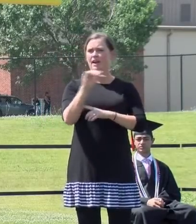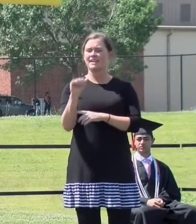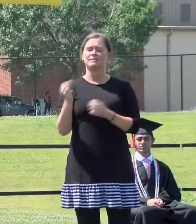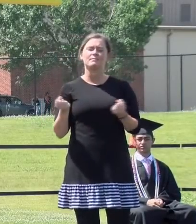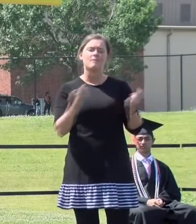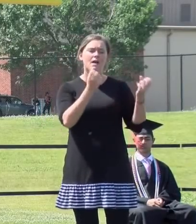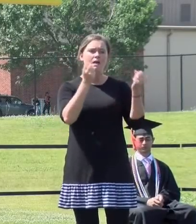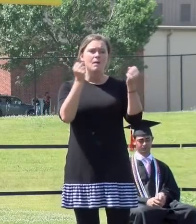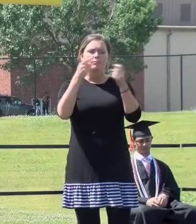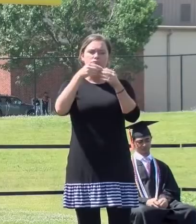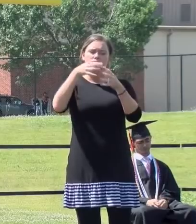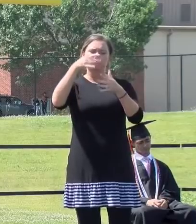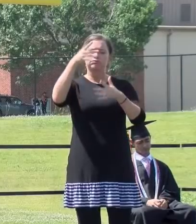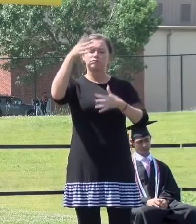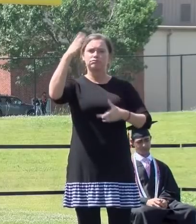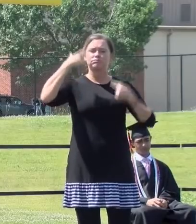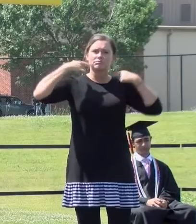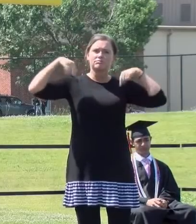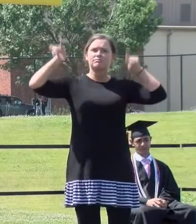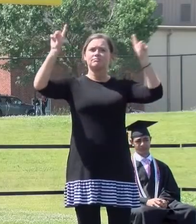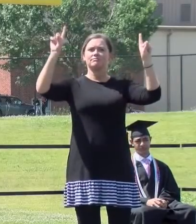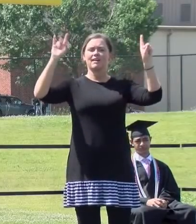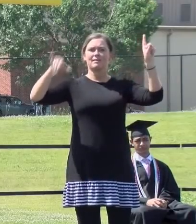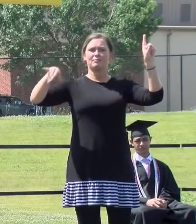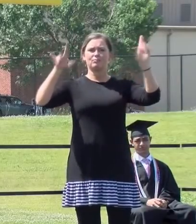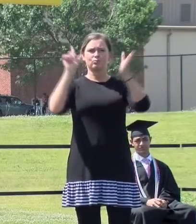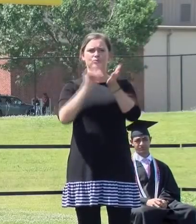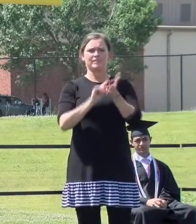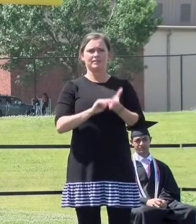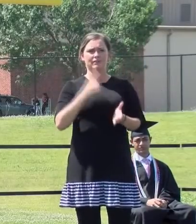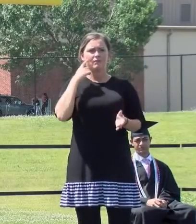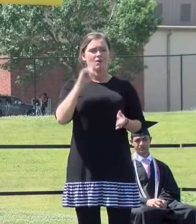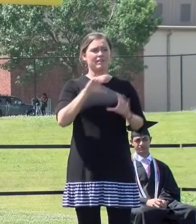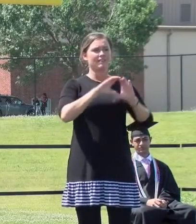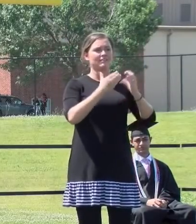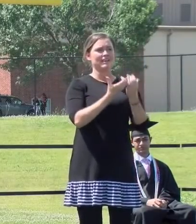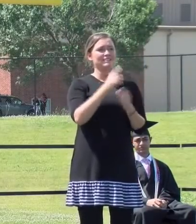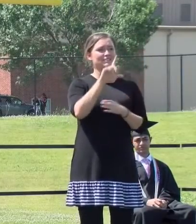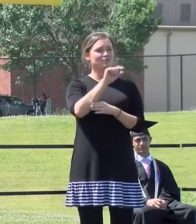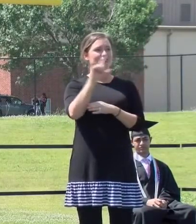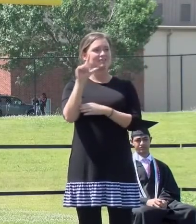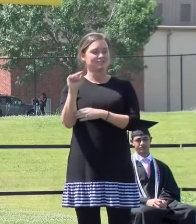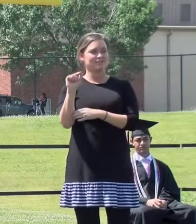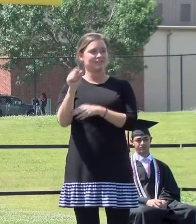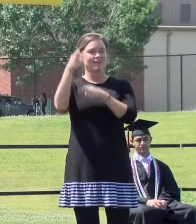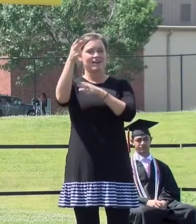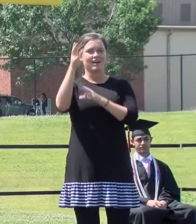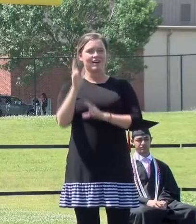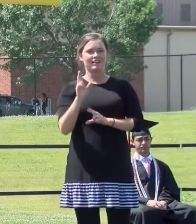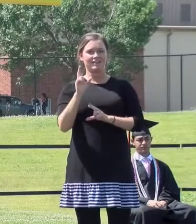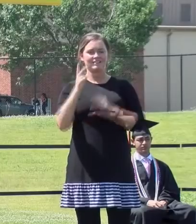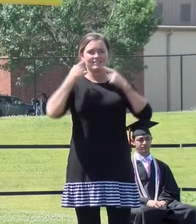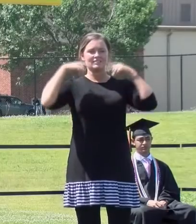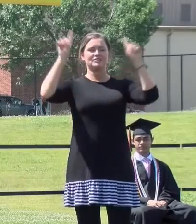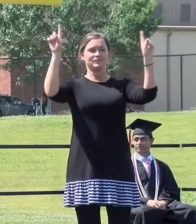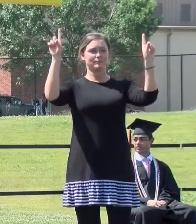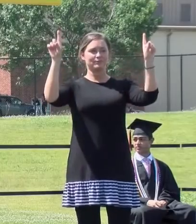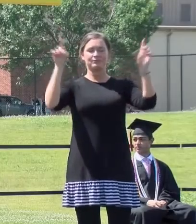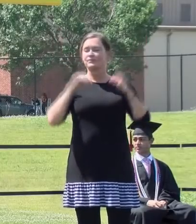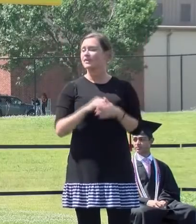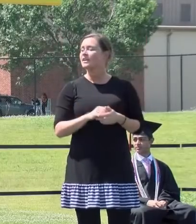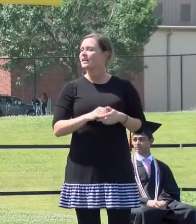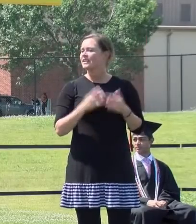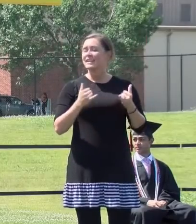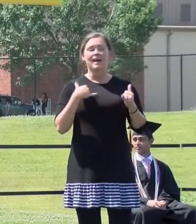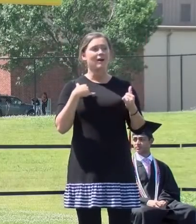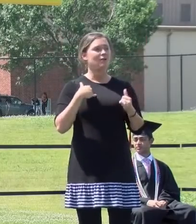of accomplishments and awards are printed in the Class of 2020 Honors and Achievements.